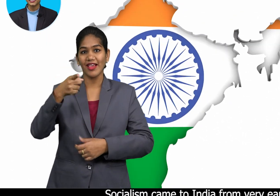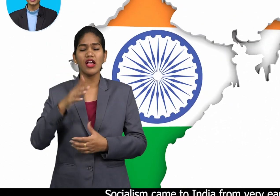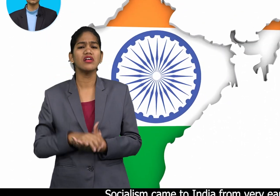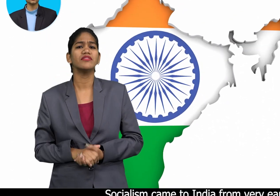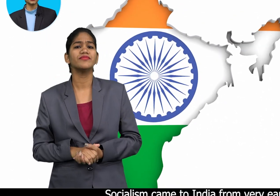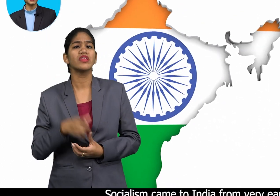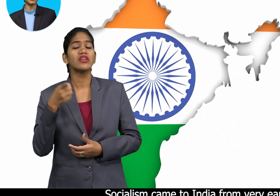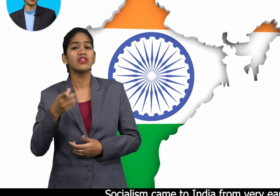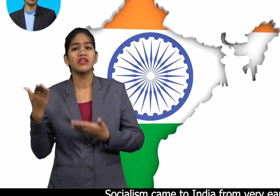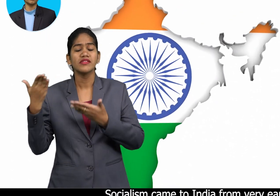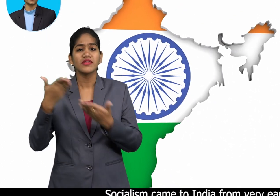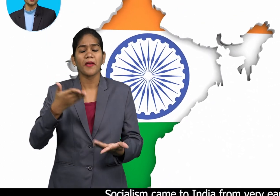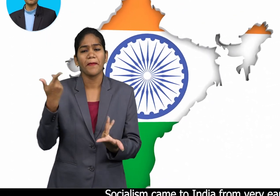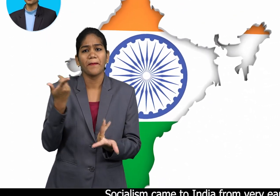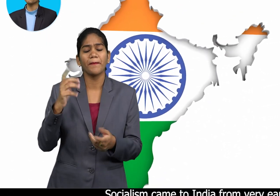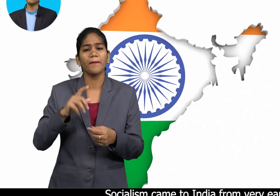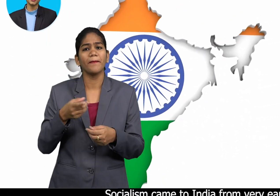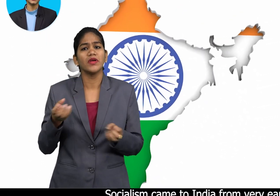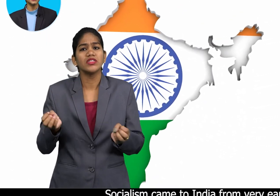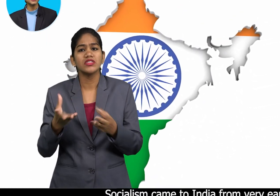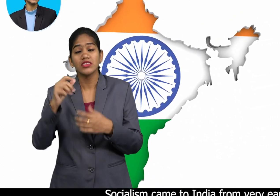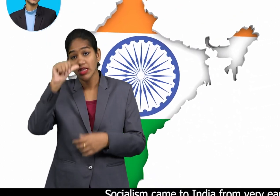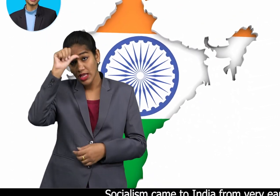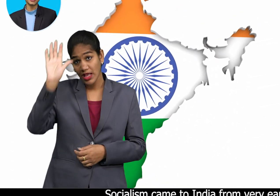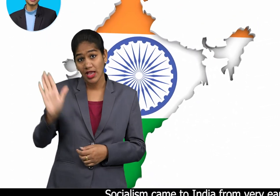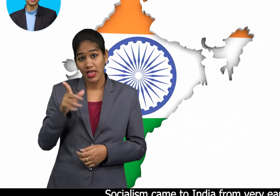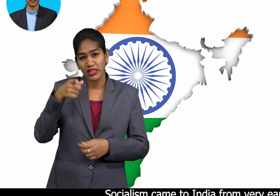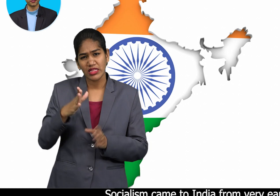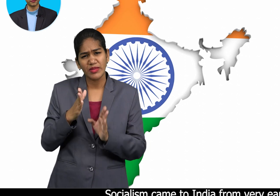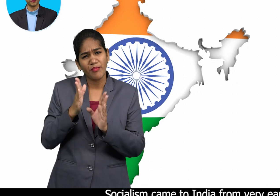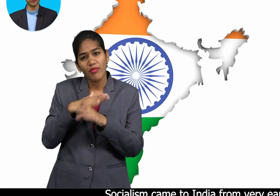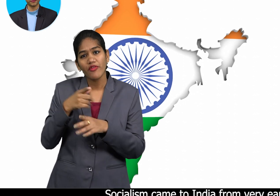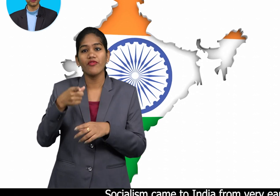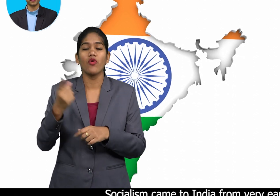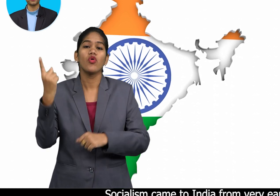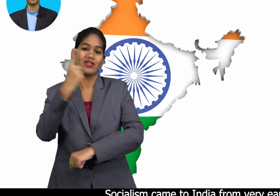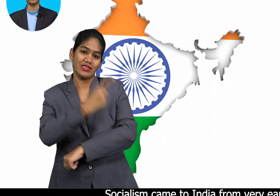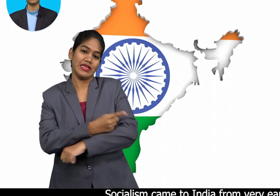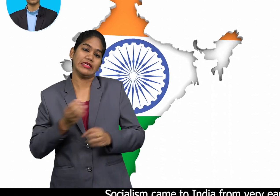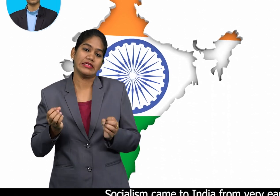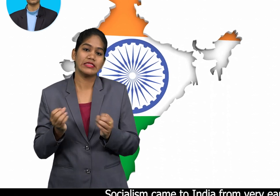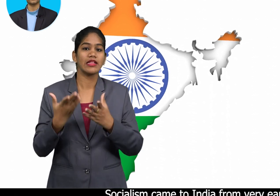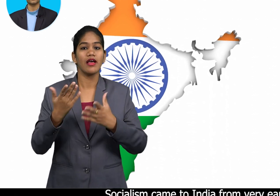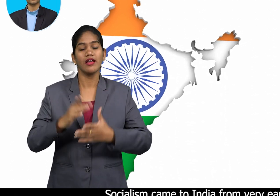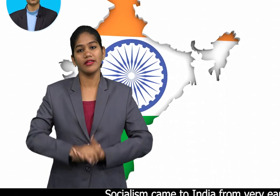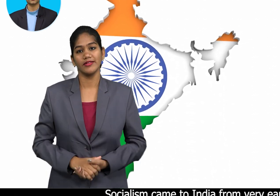Socialism came to India from very early days.